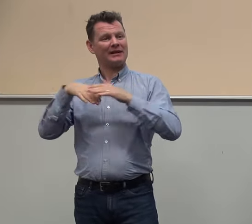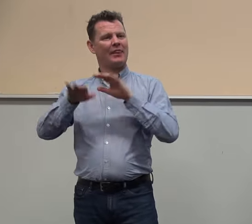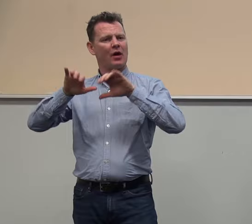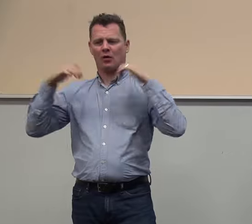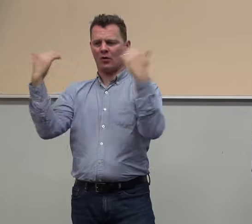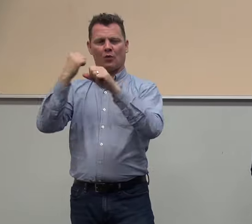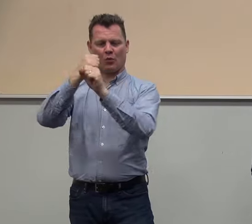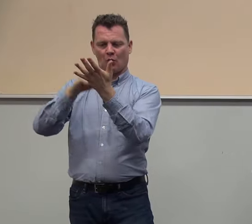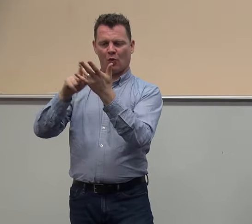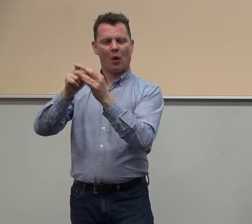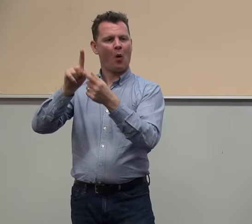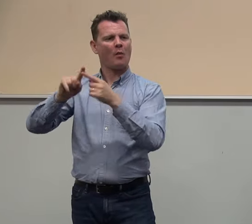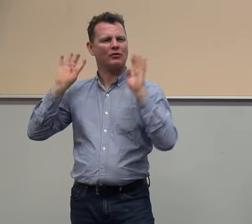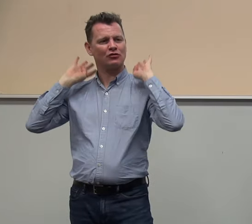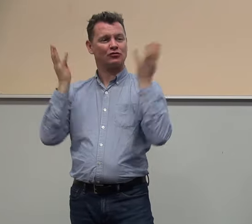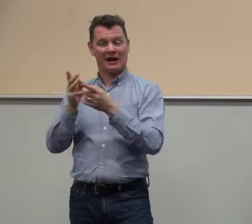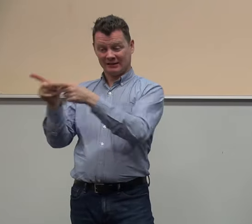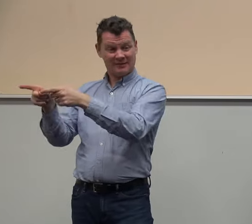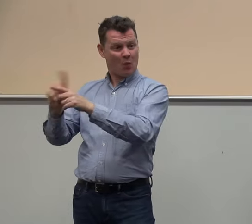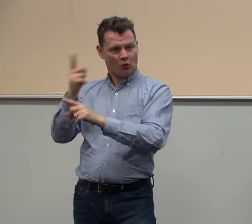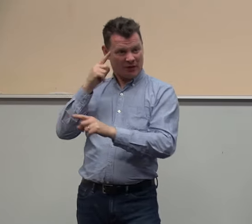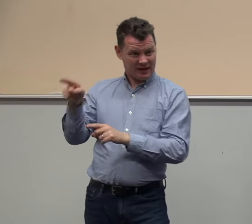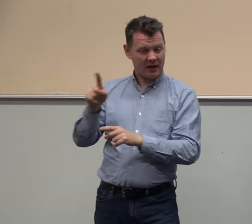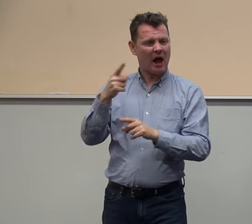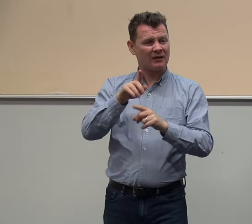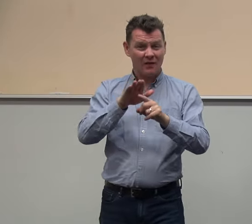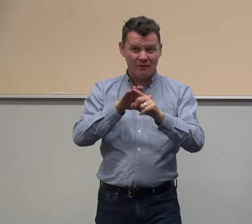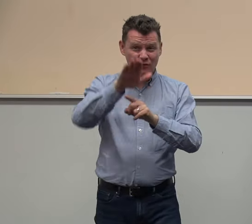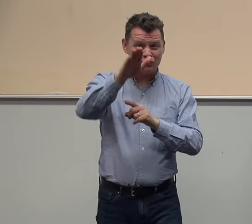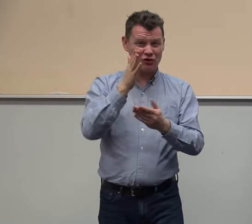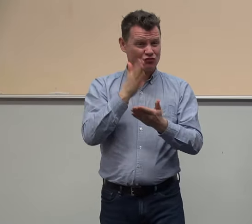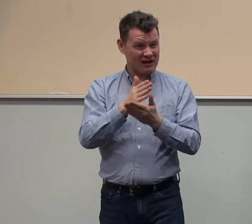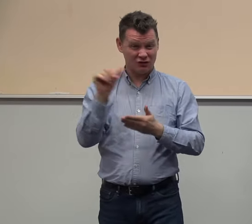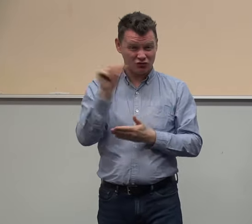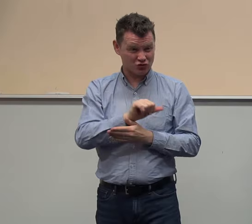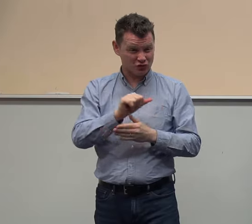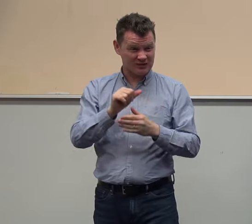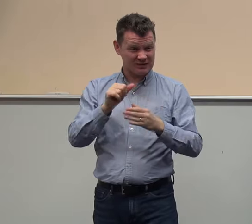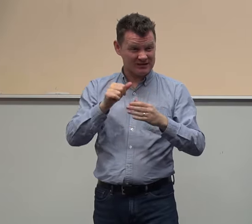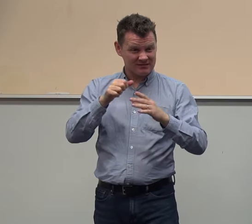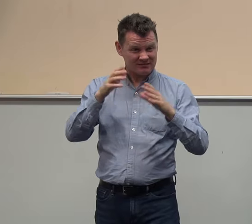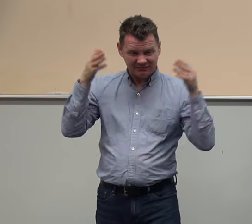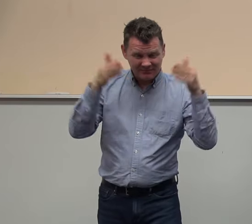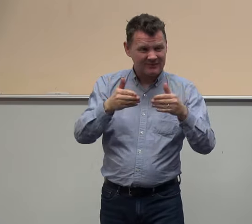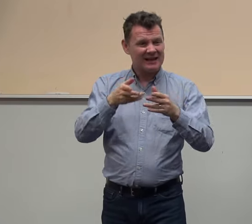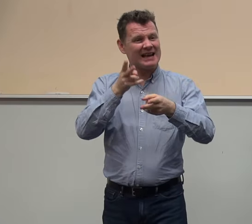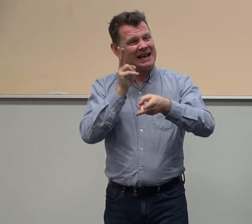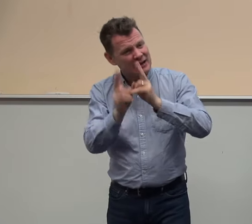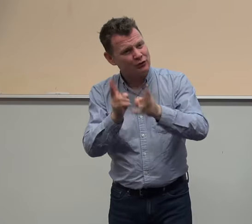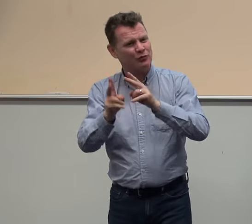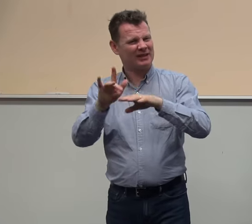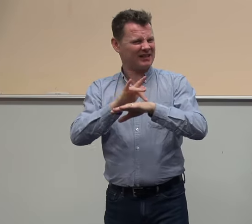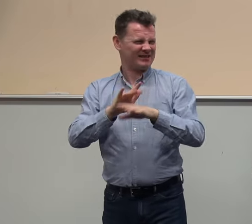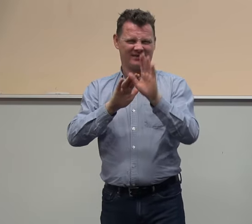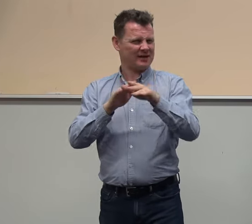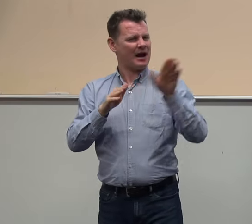not actually interpreted performances at all? Shouldn't we be looking at, for example, the Royal Conservatory